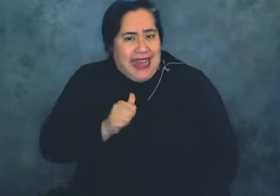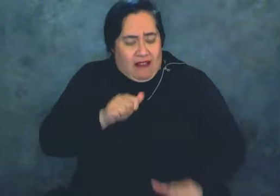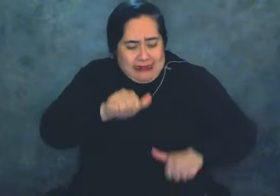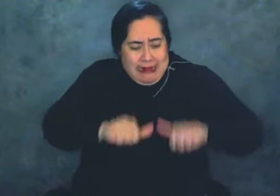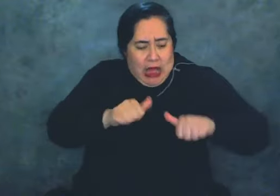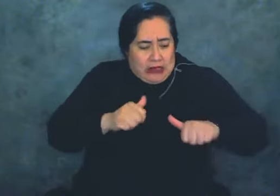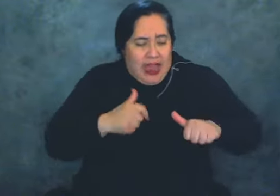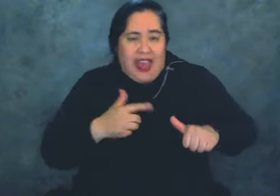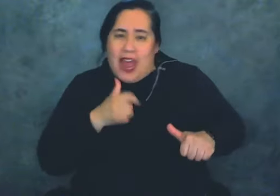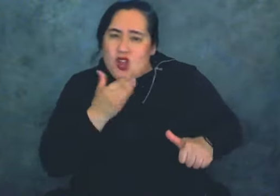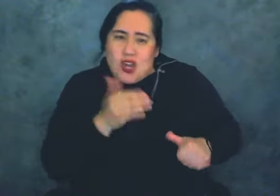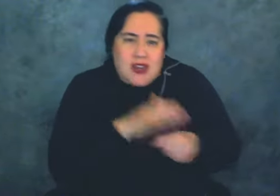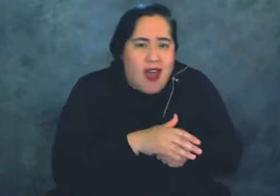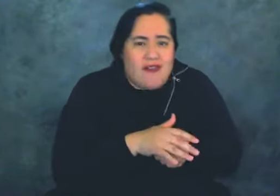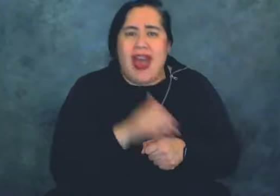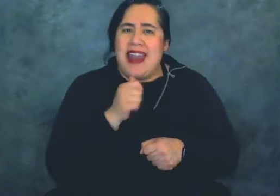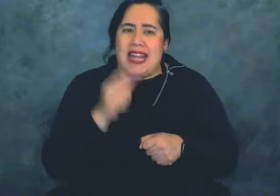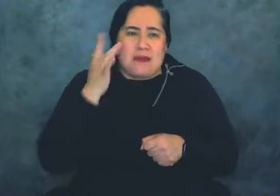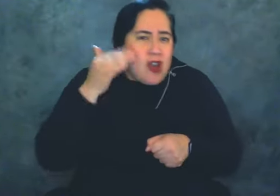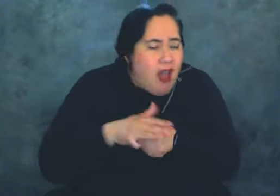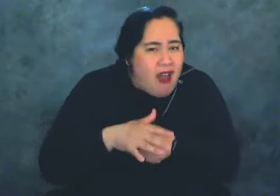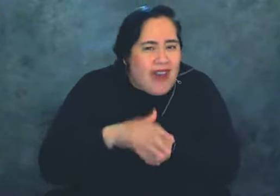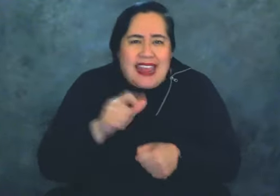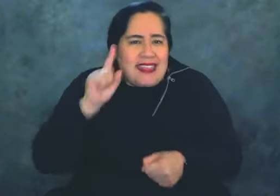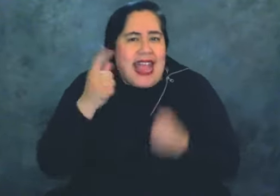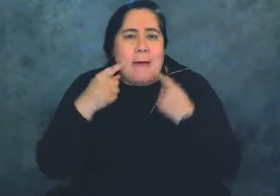Now, it's not always easy to push yourself, and that's why they invented mothers.